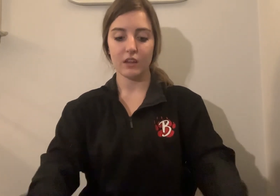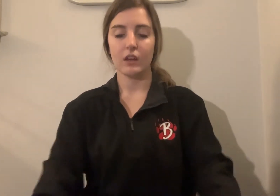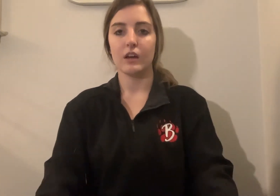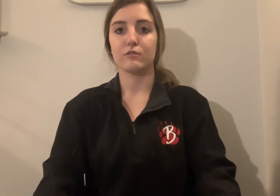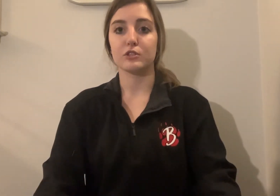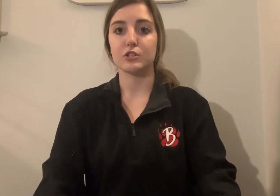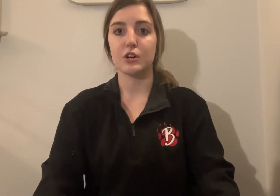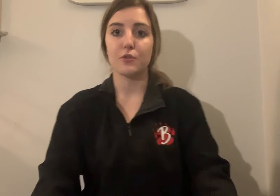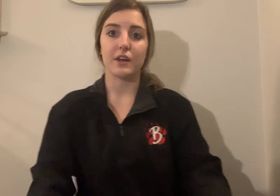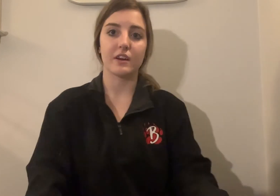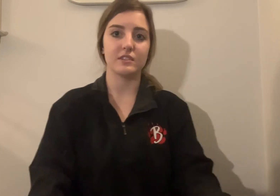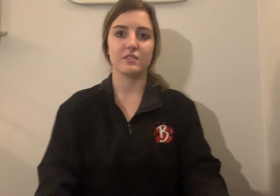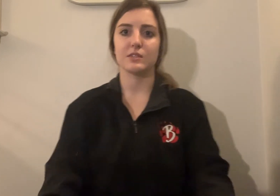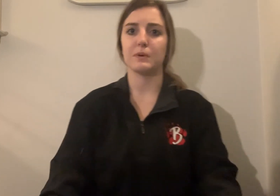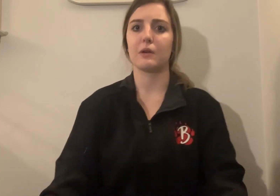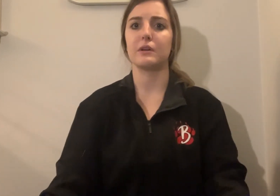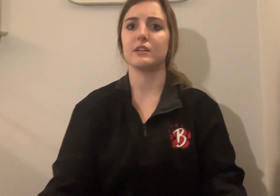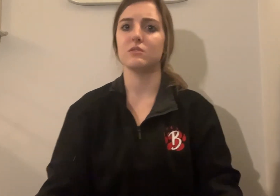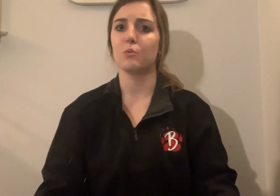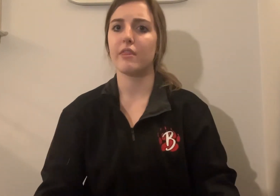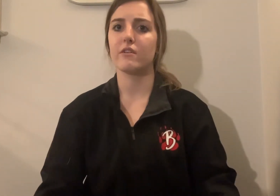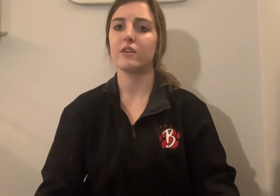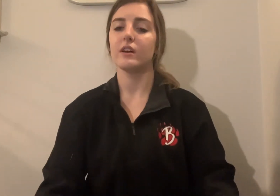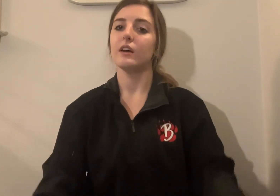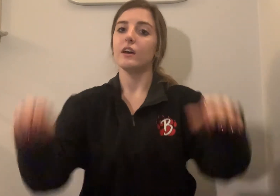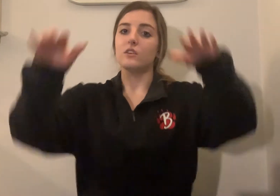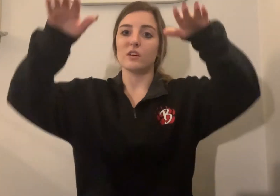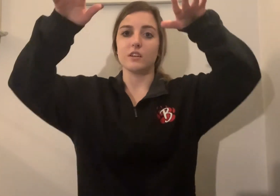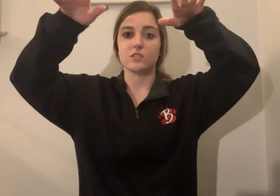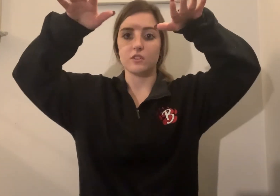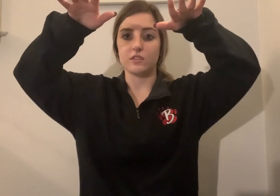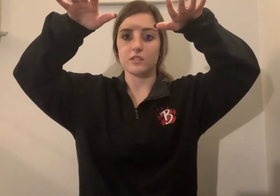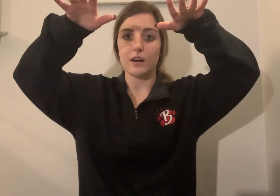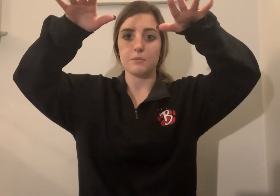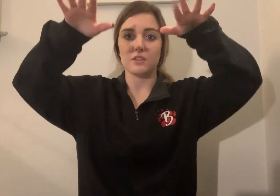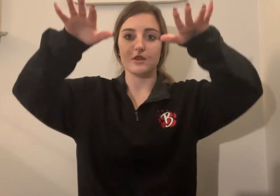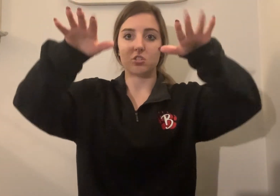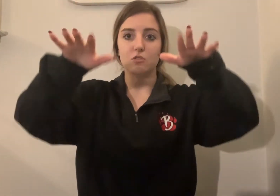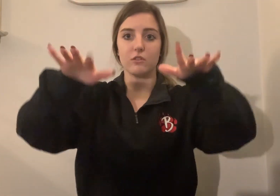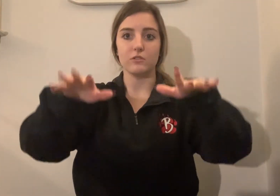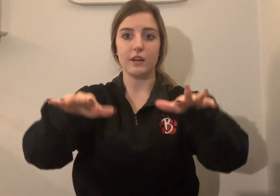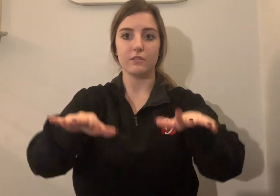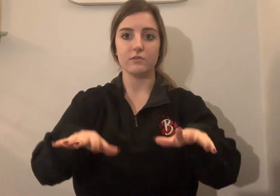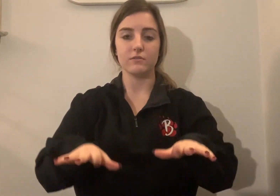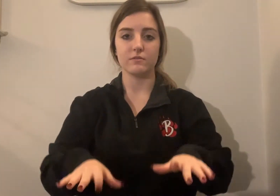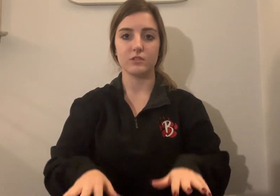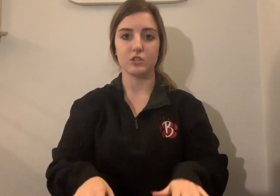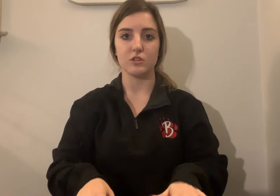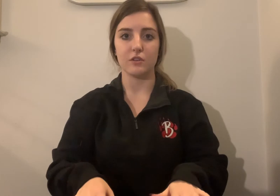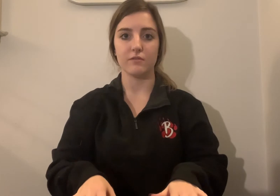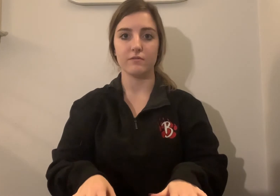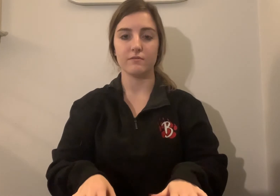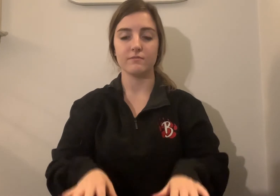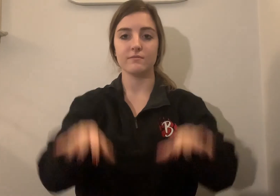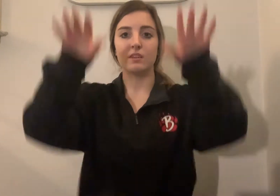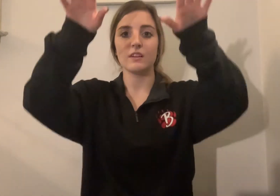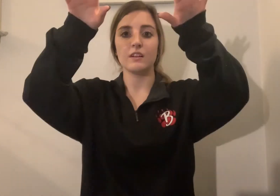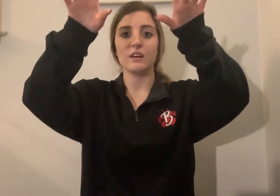For snow, I think I did this back when I did weather. Your hands start at the top and they just trickle down. Snow.